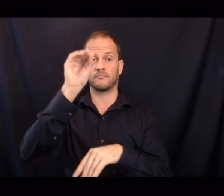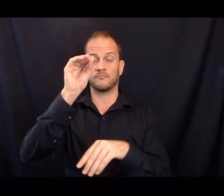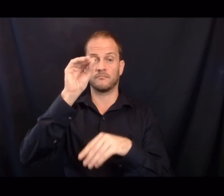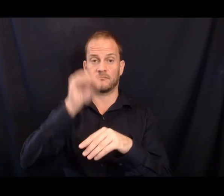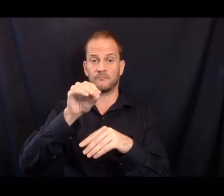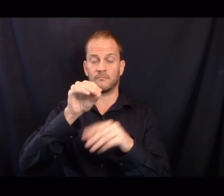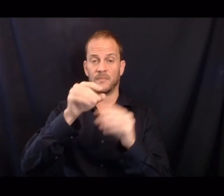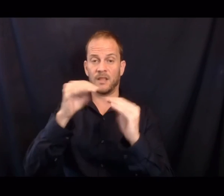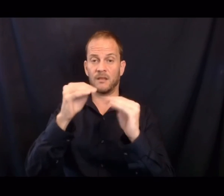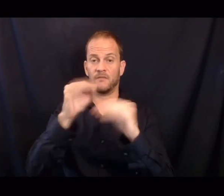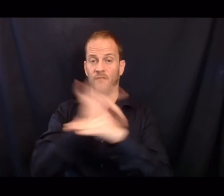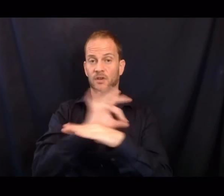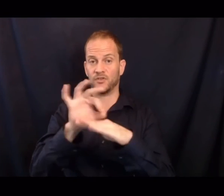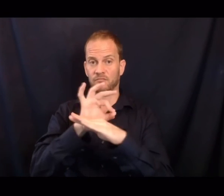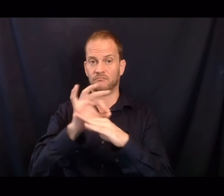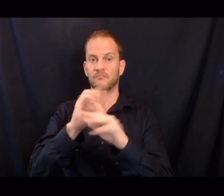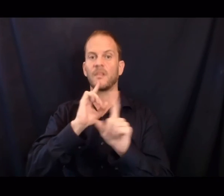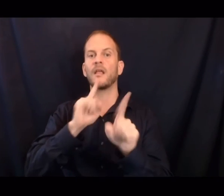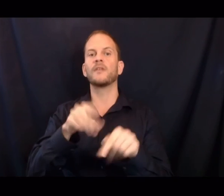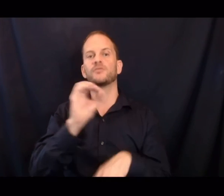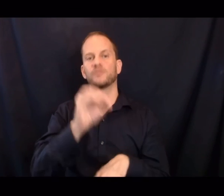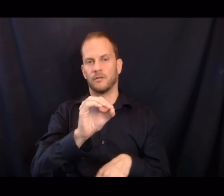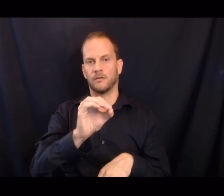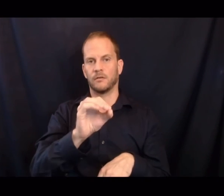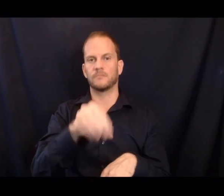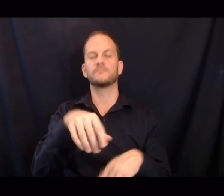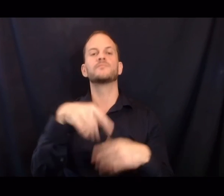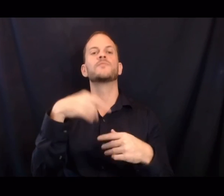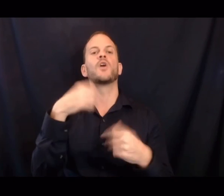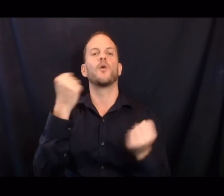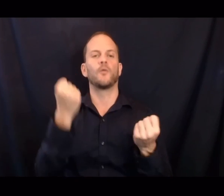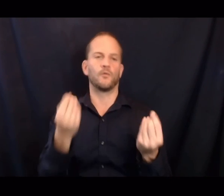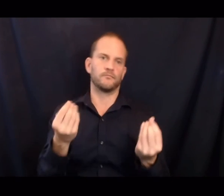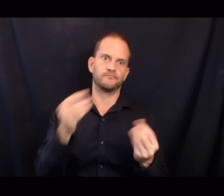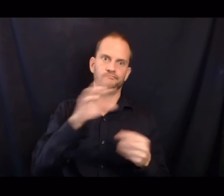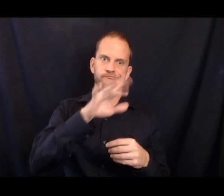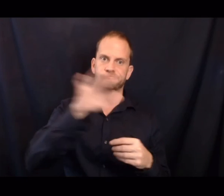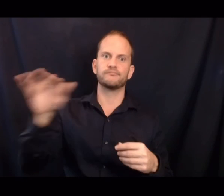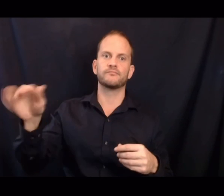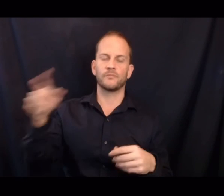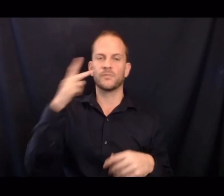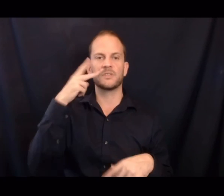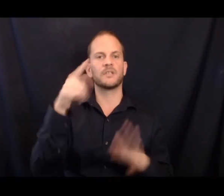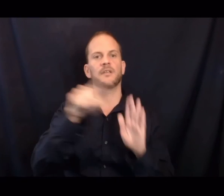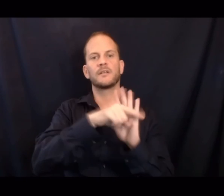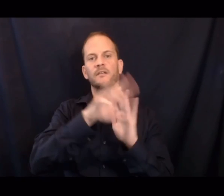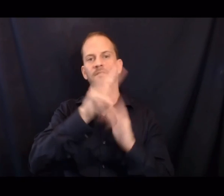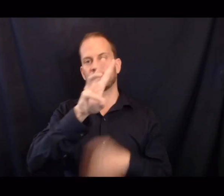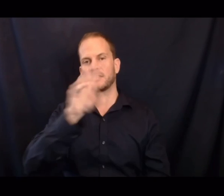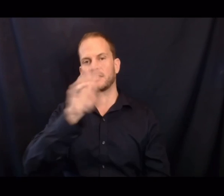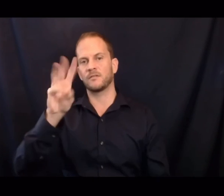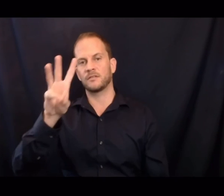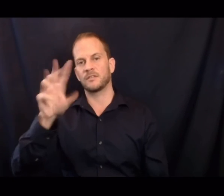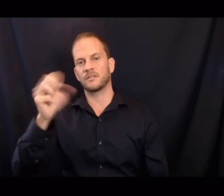is 6, and so forth. So we see this table here. So That's not hard to make a table for